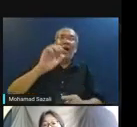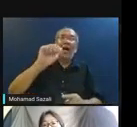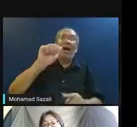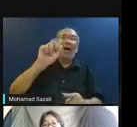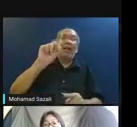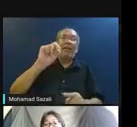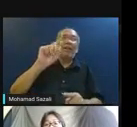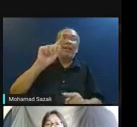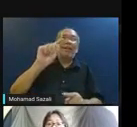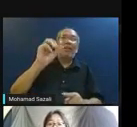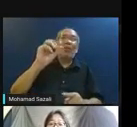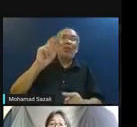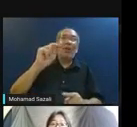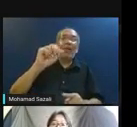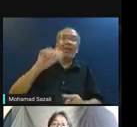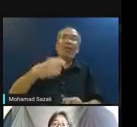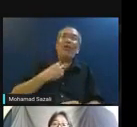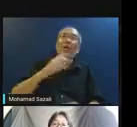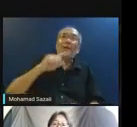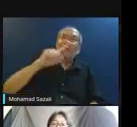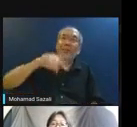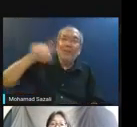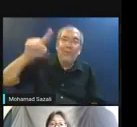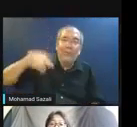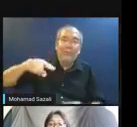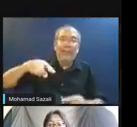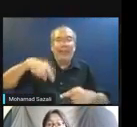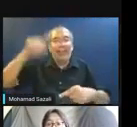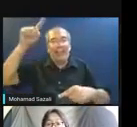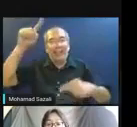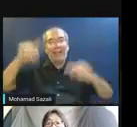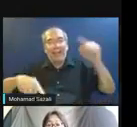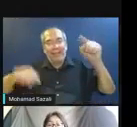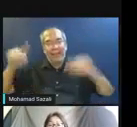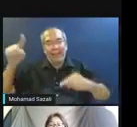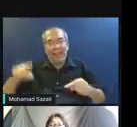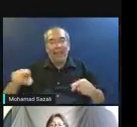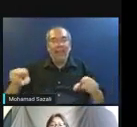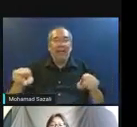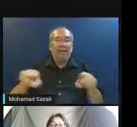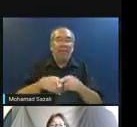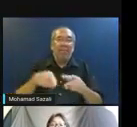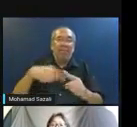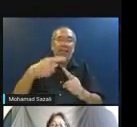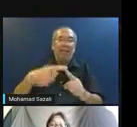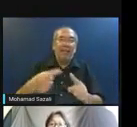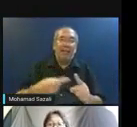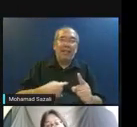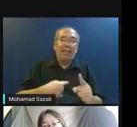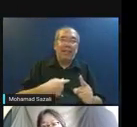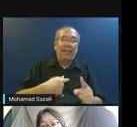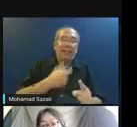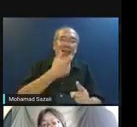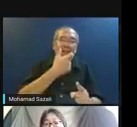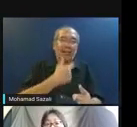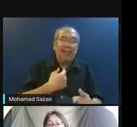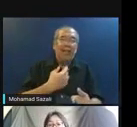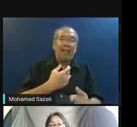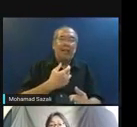So let's say in Bahasa Melayu, you have the intonation, you have the high pitch, the low